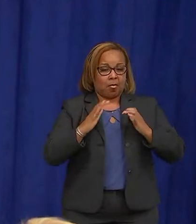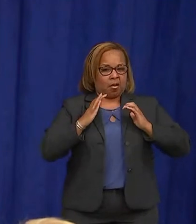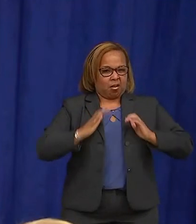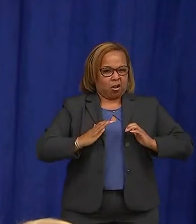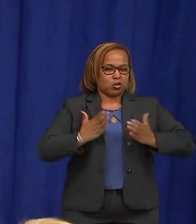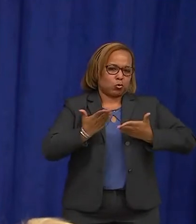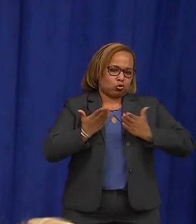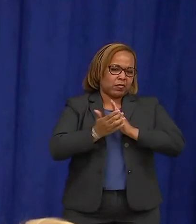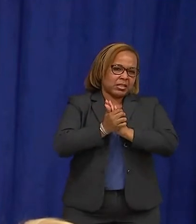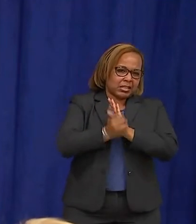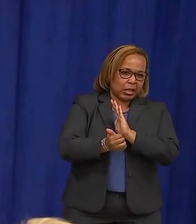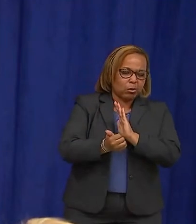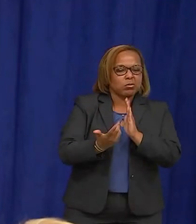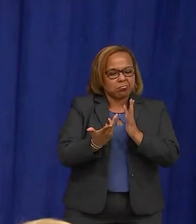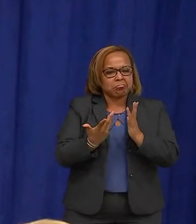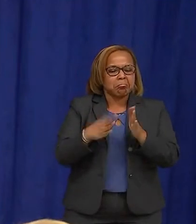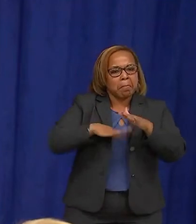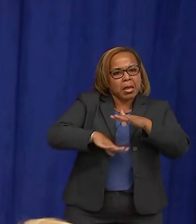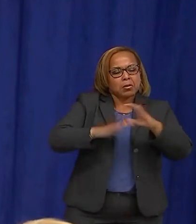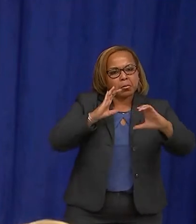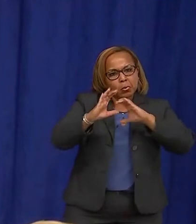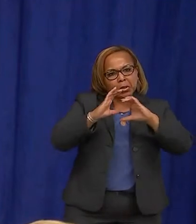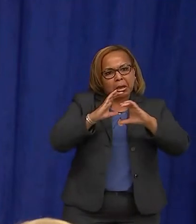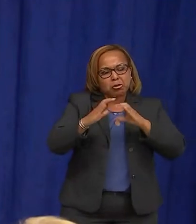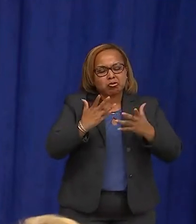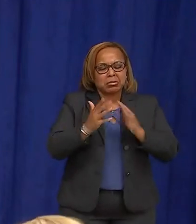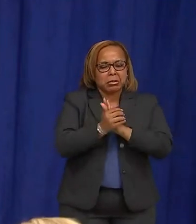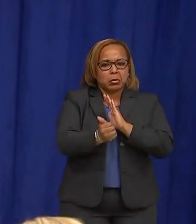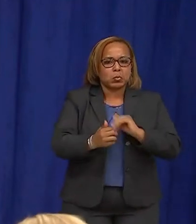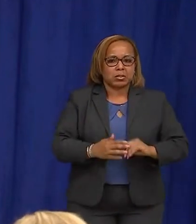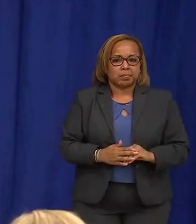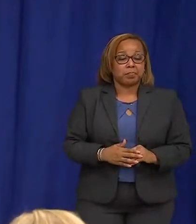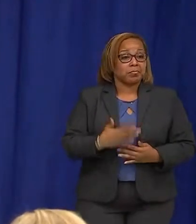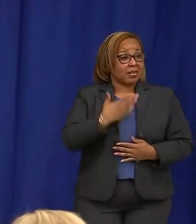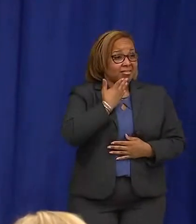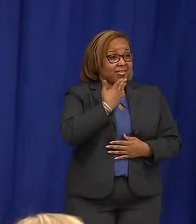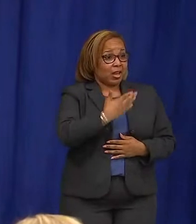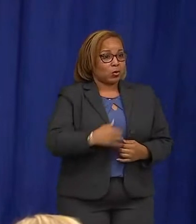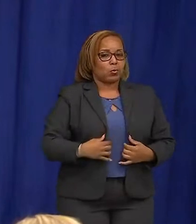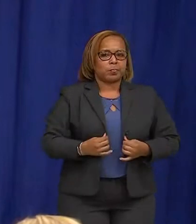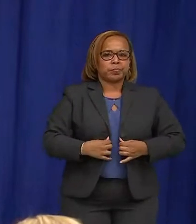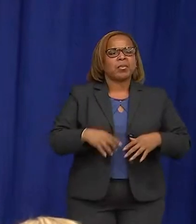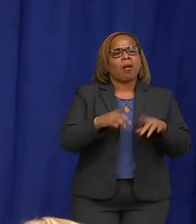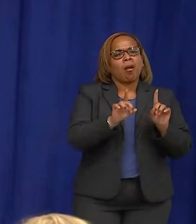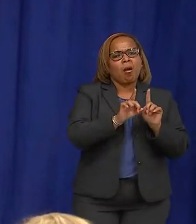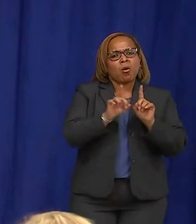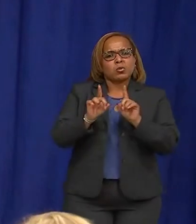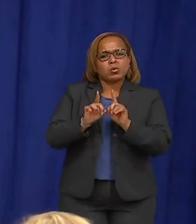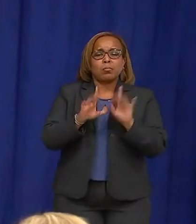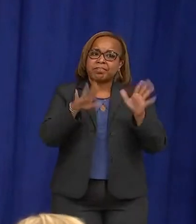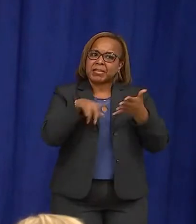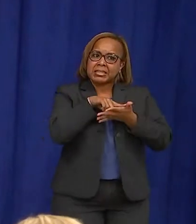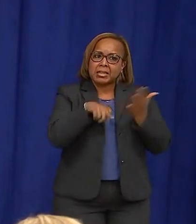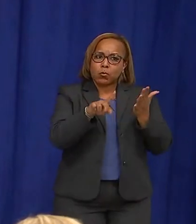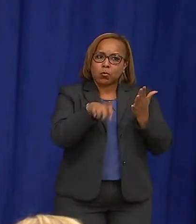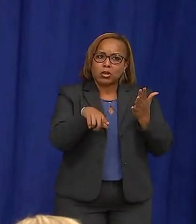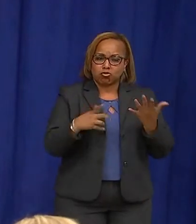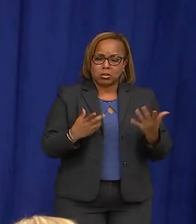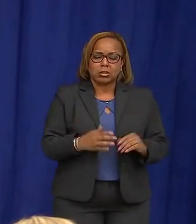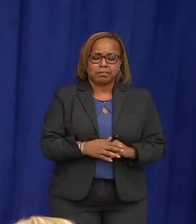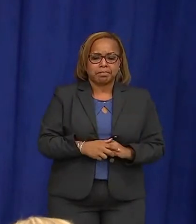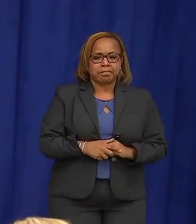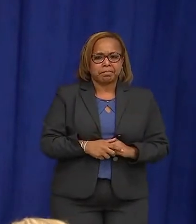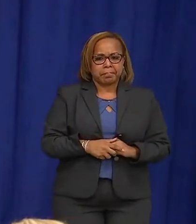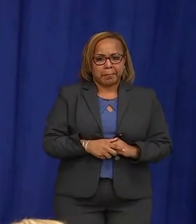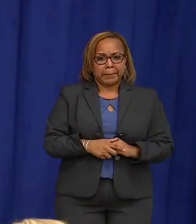service skills, basic communication, basic interpersonal skills. Thank you. Also, several questions from both